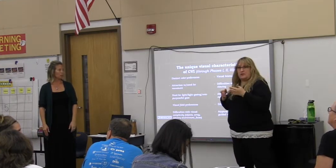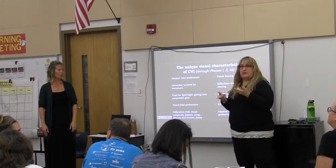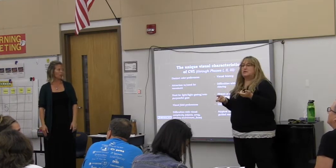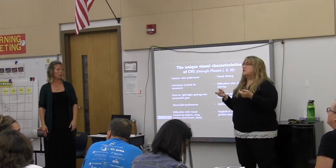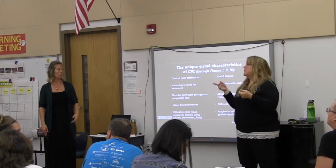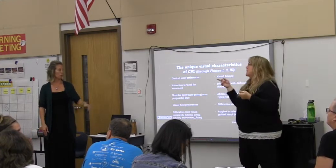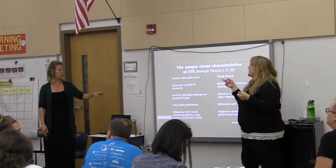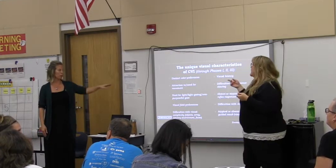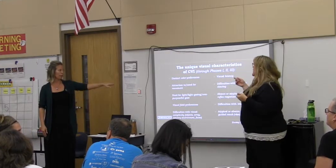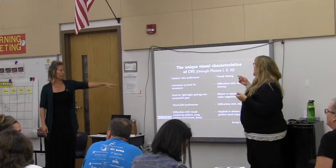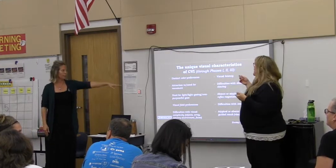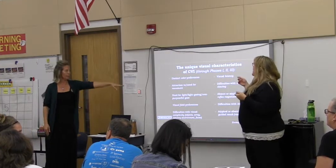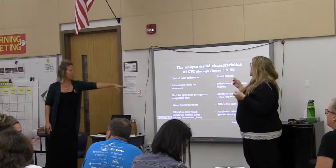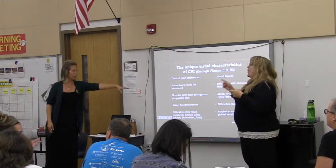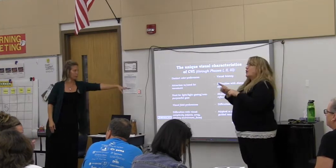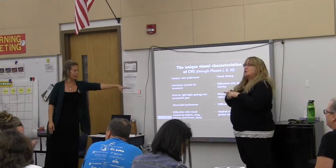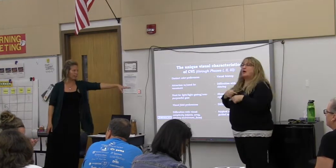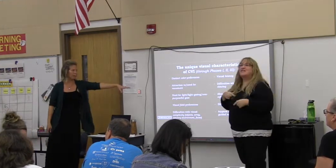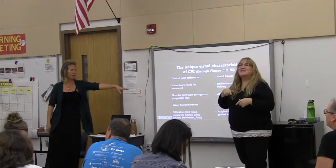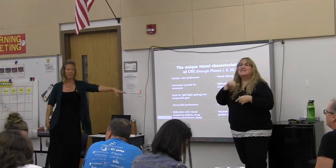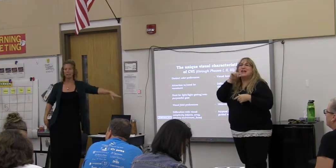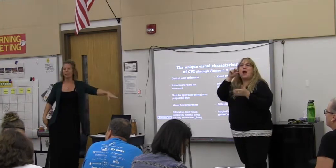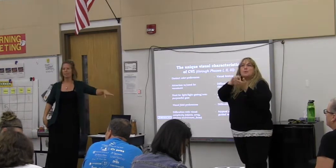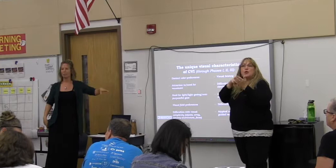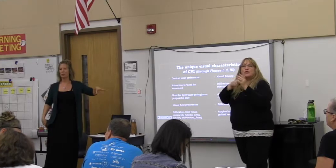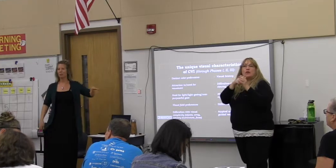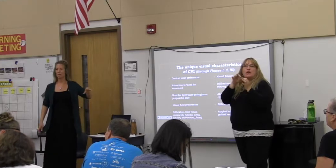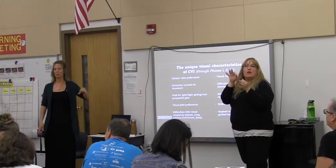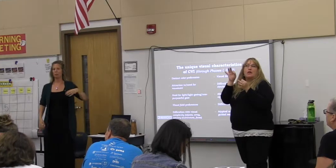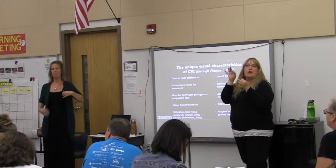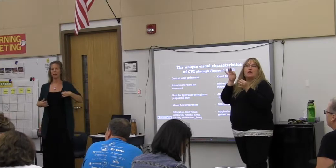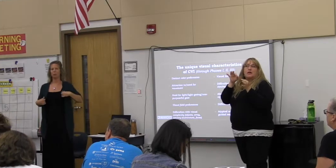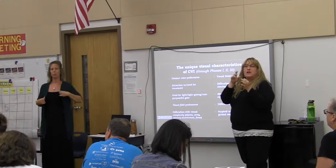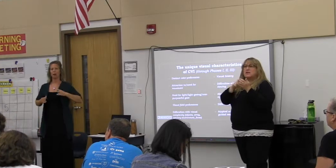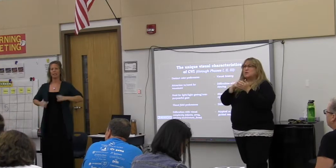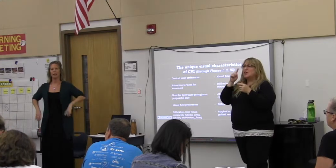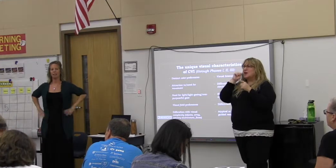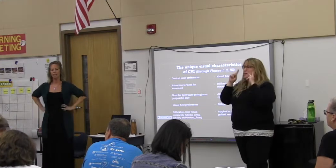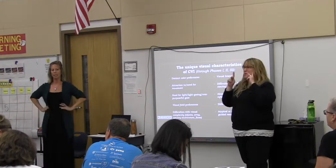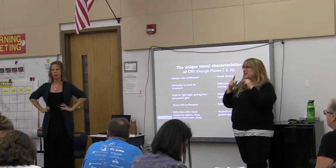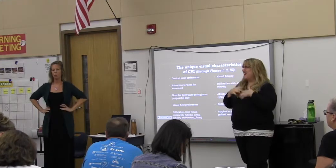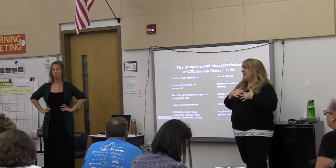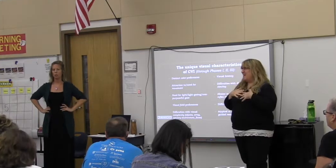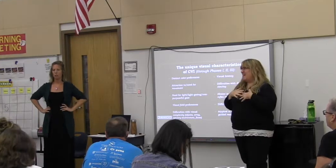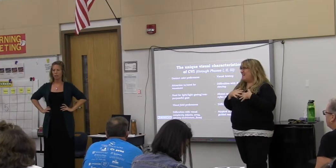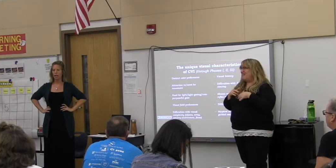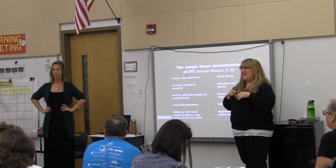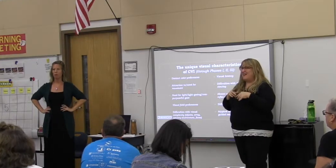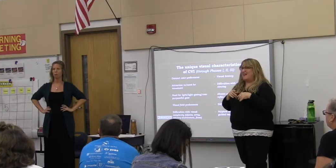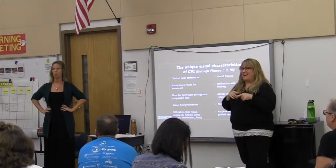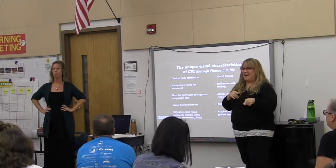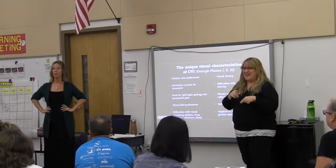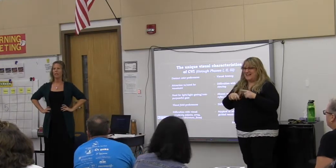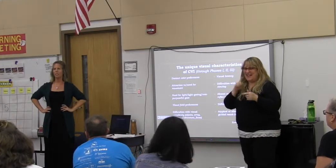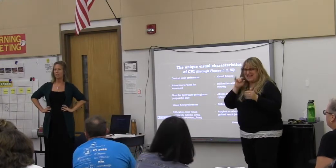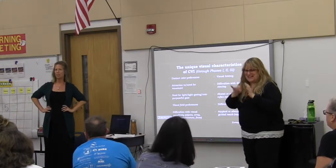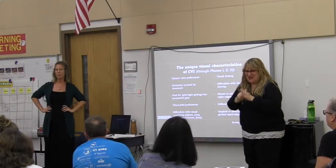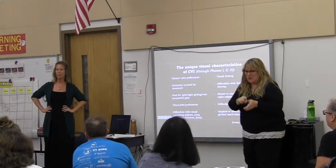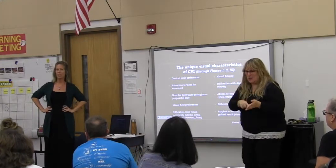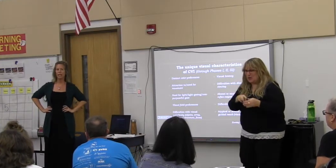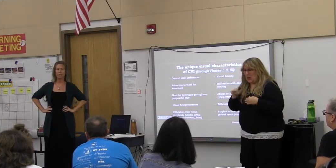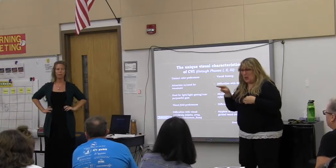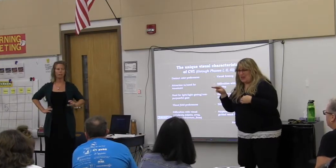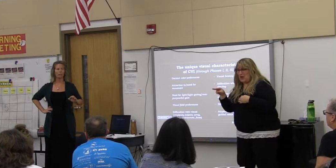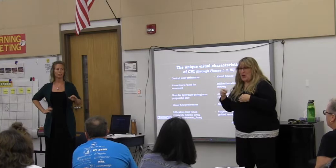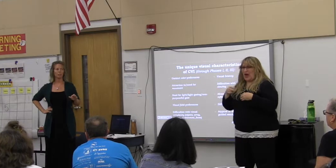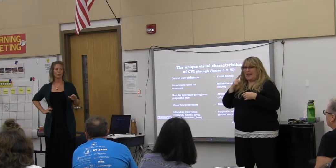There's also a non-purposeful gaze, still right here with light. Sometimes we hear people say, well, I can't really tell what they're looking at, or it looks like